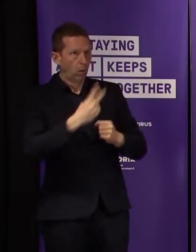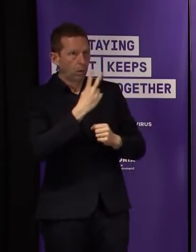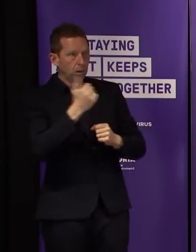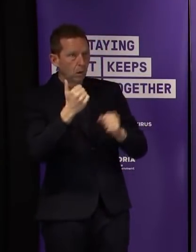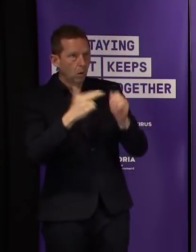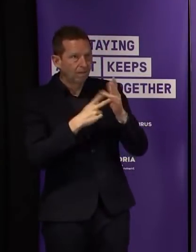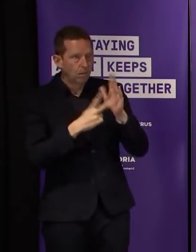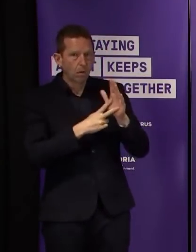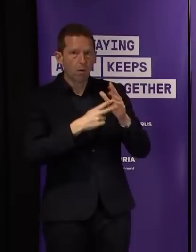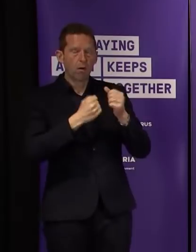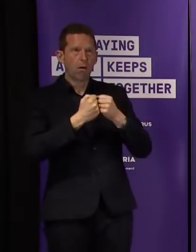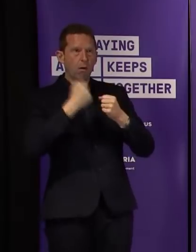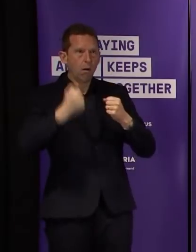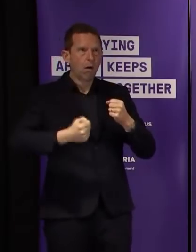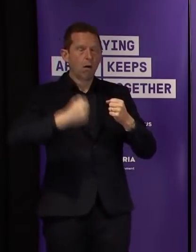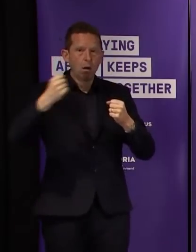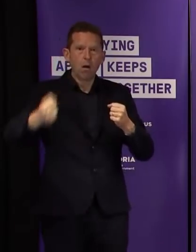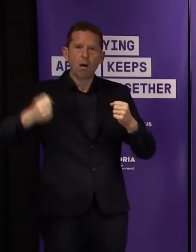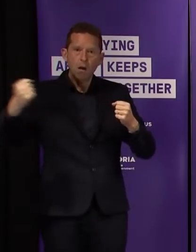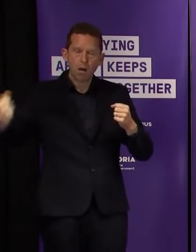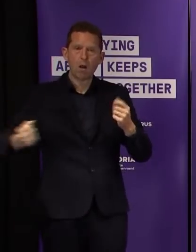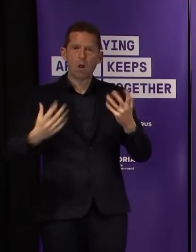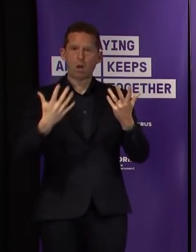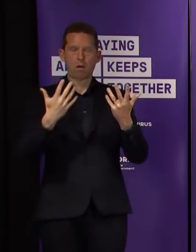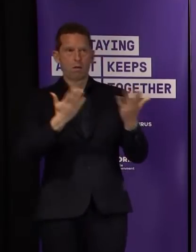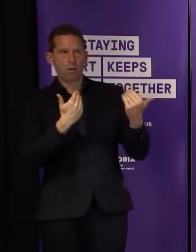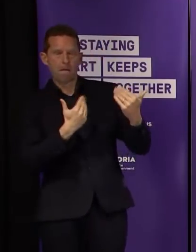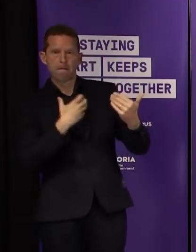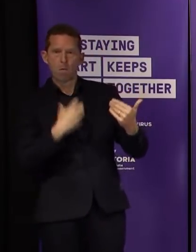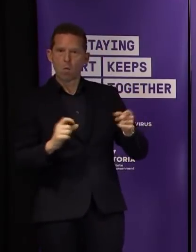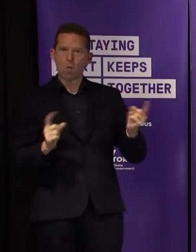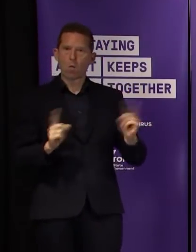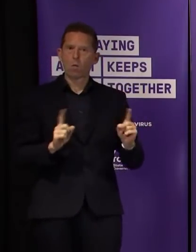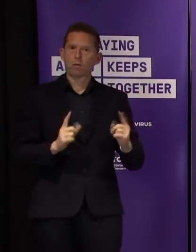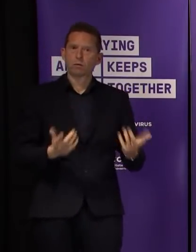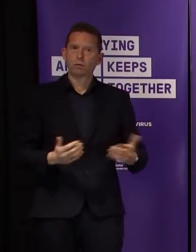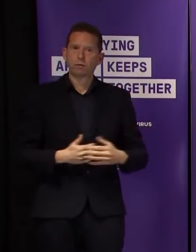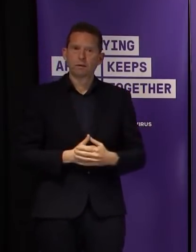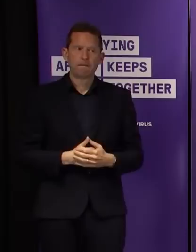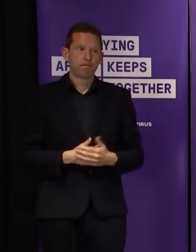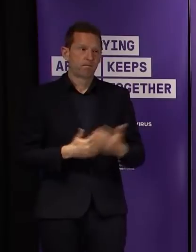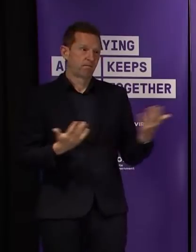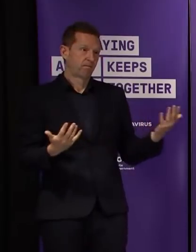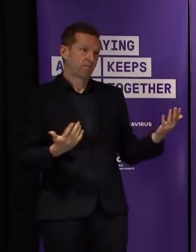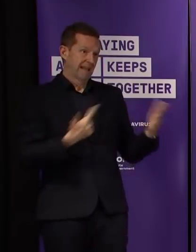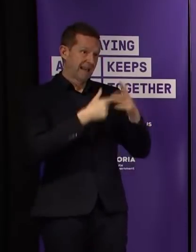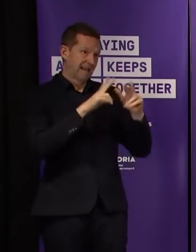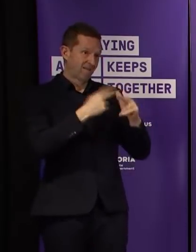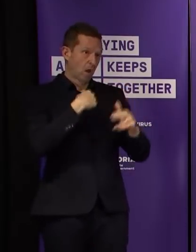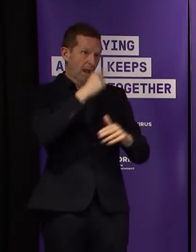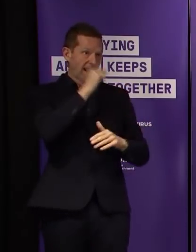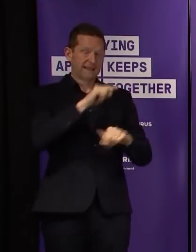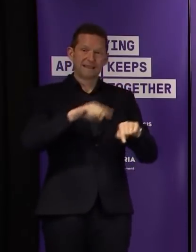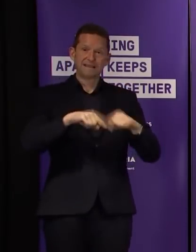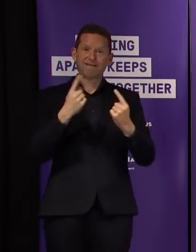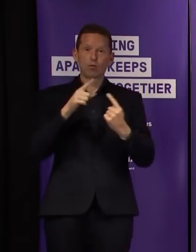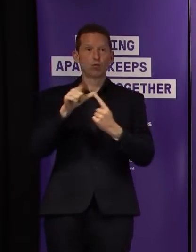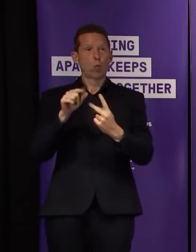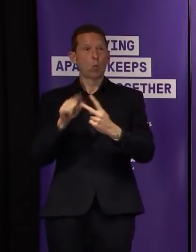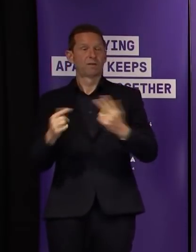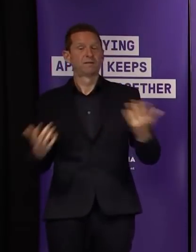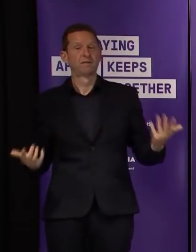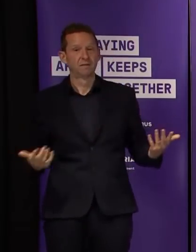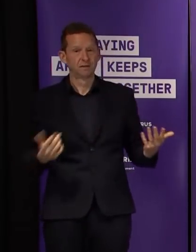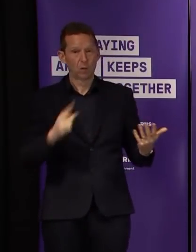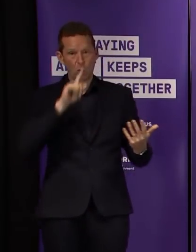dates in well down the track without a whole lot of detail. And if there was another, option, if there was another choice that would